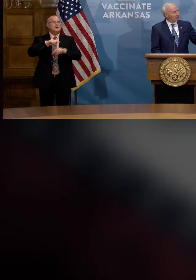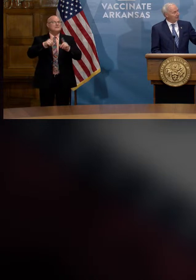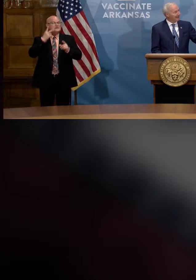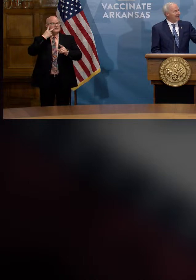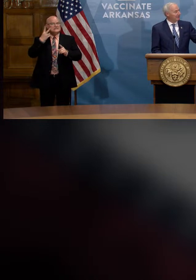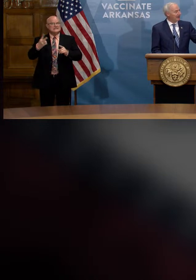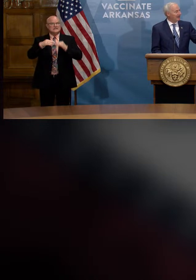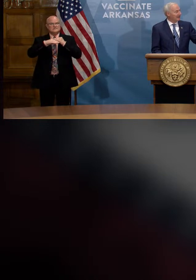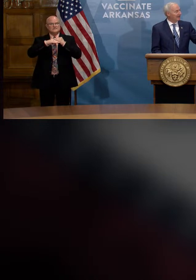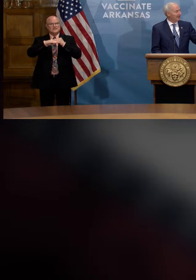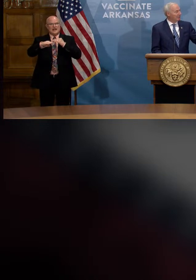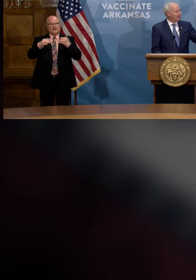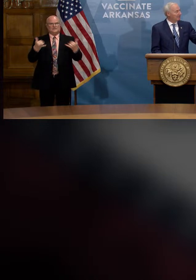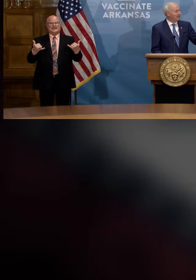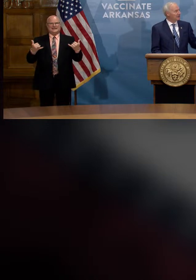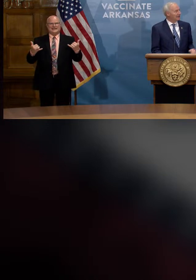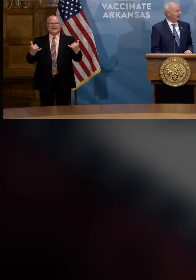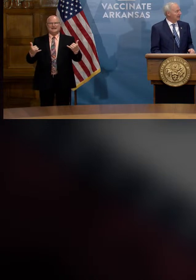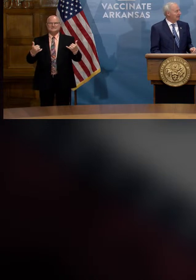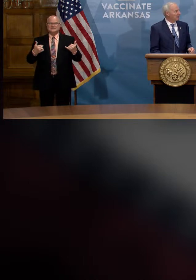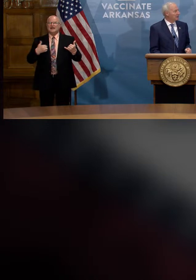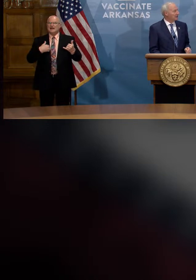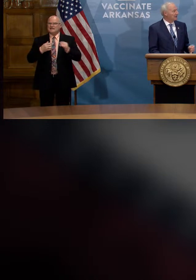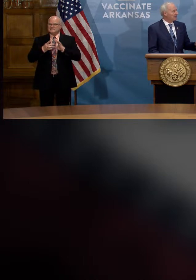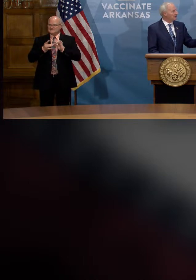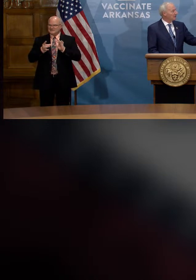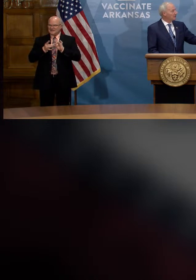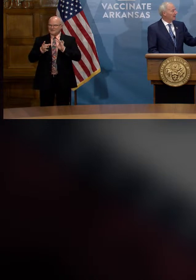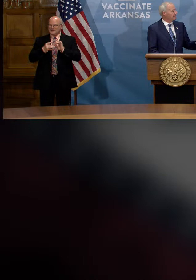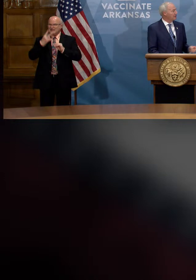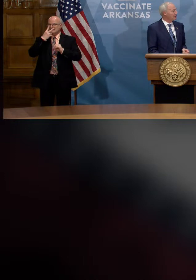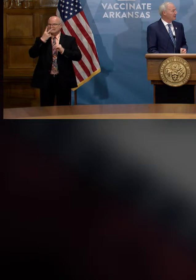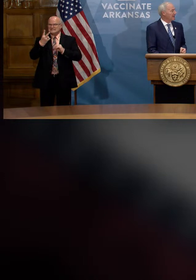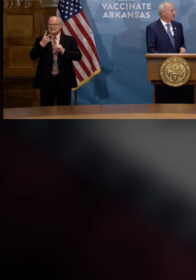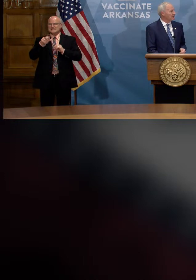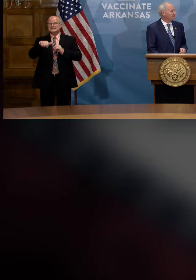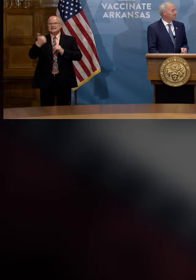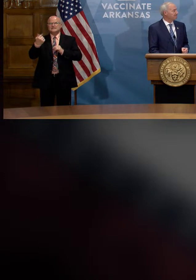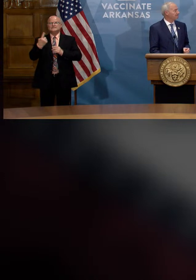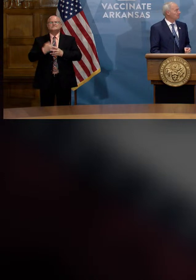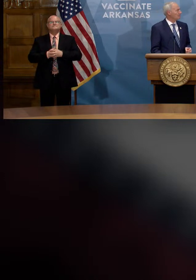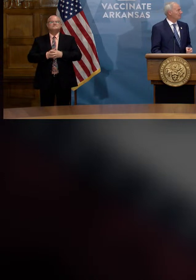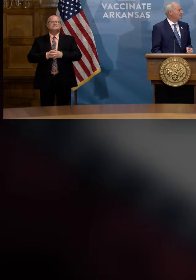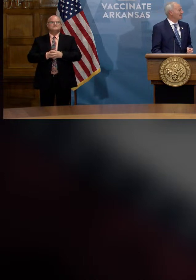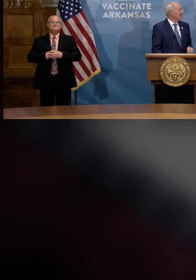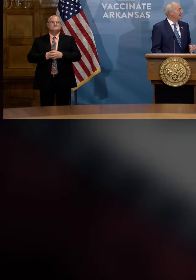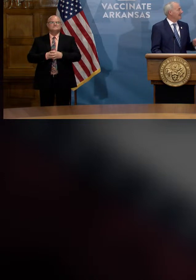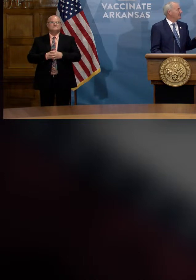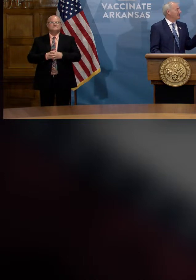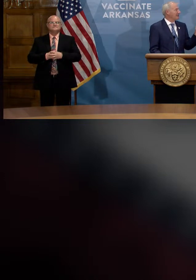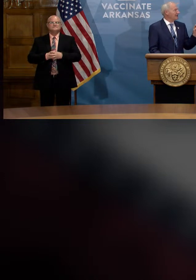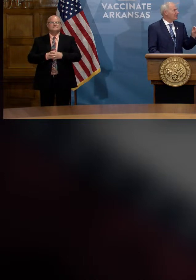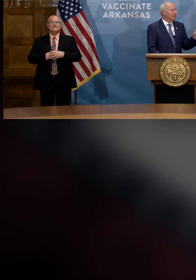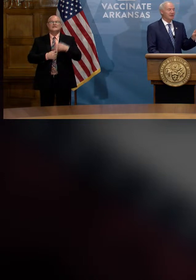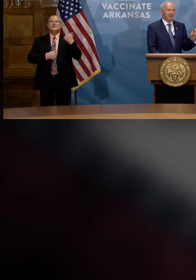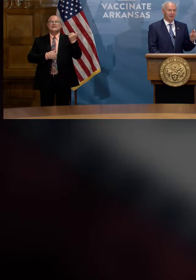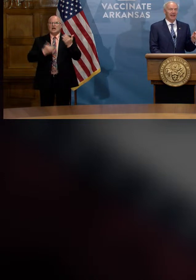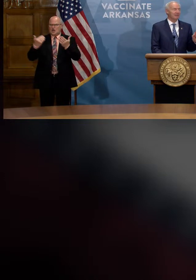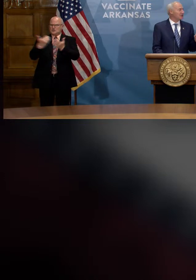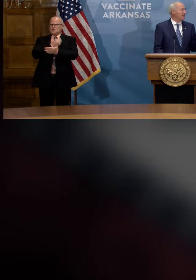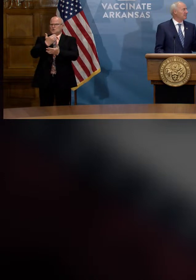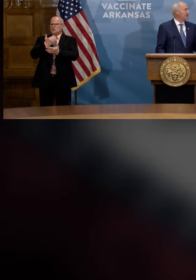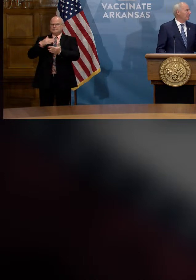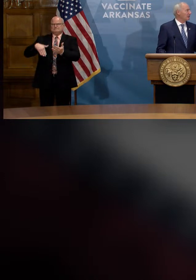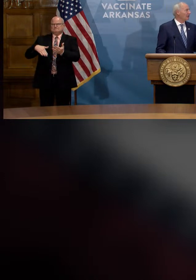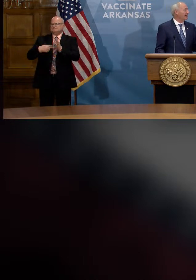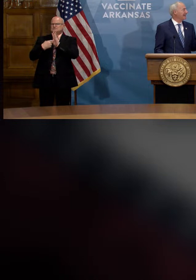see where we're flat right now, and I want to mention that again when we see additional graphs. You go to the next one. This is a new one that you